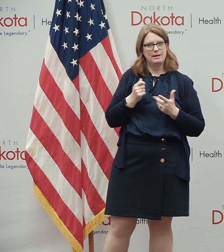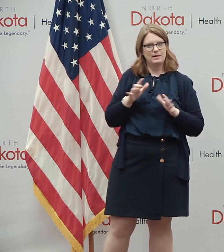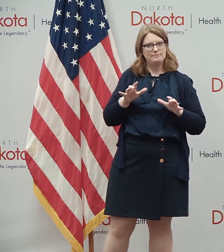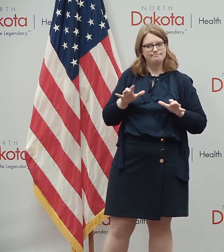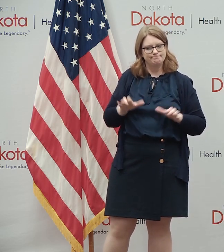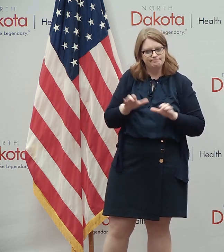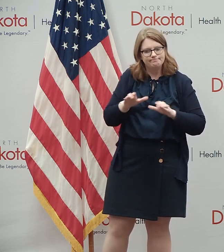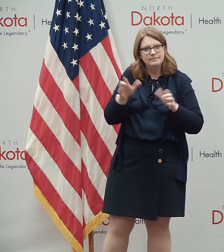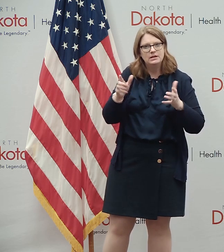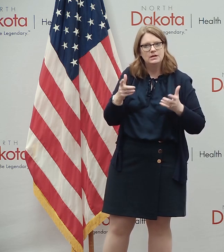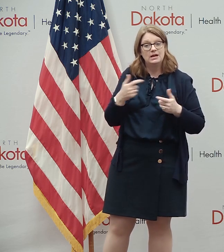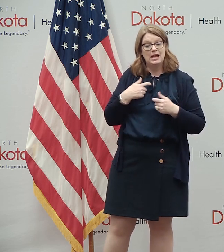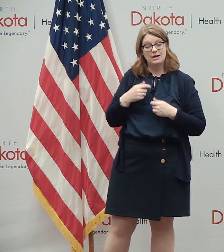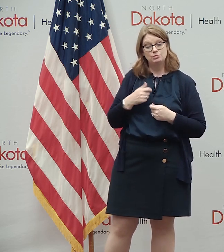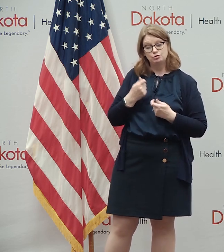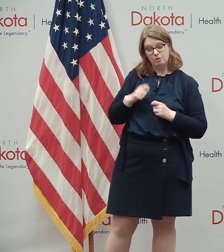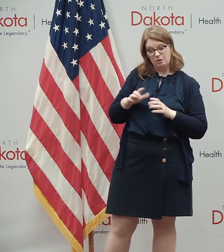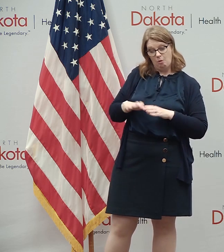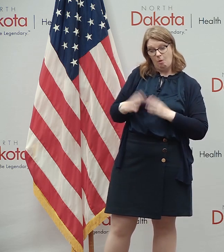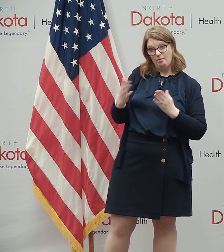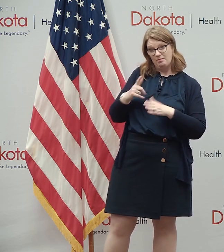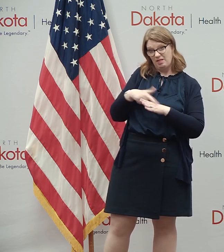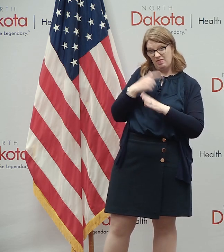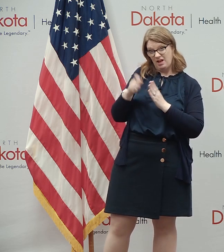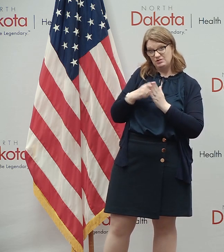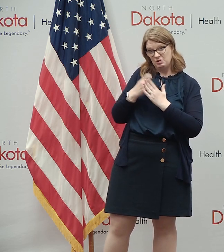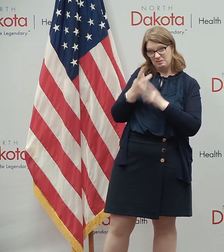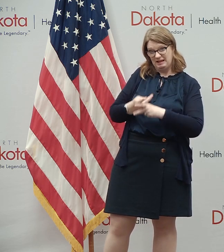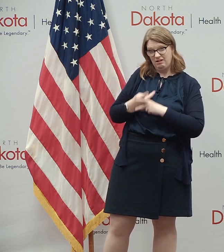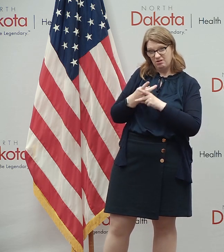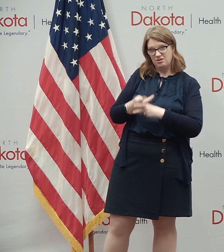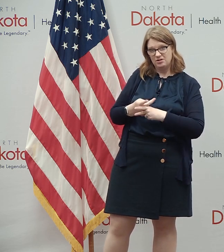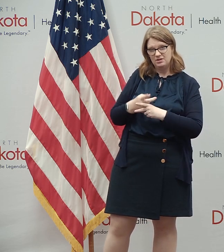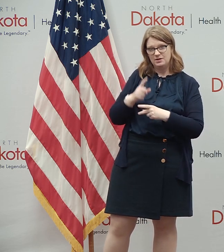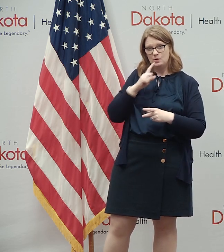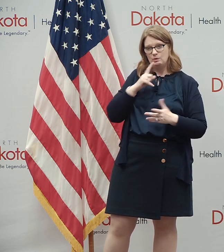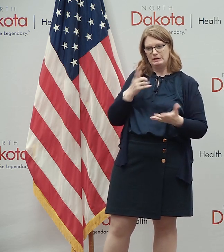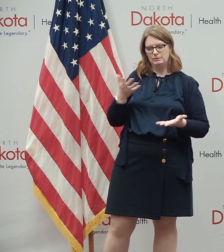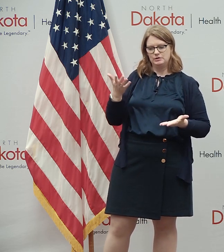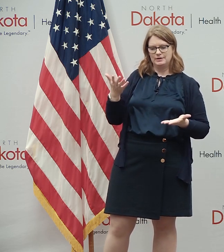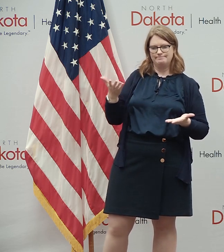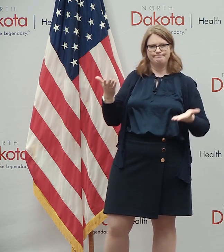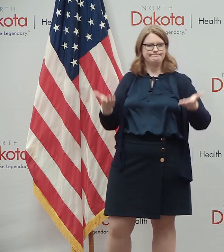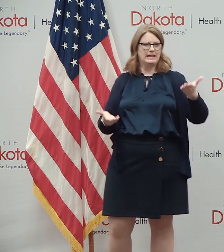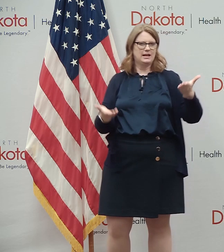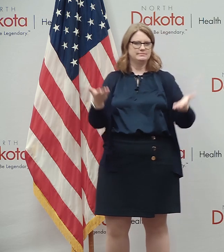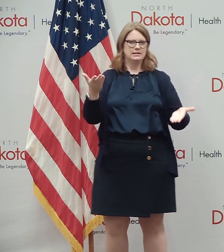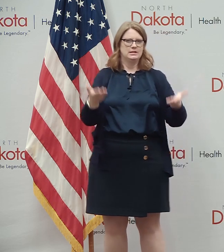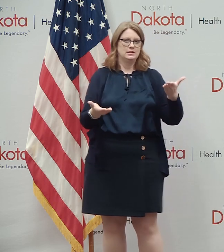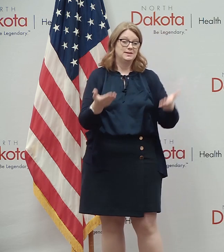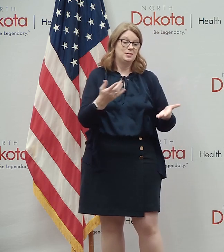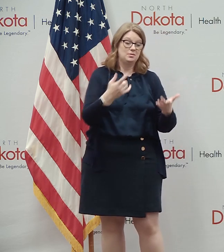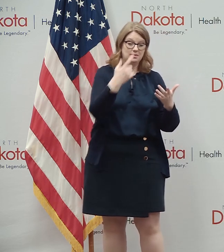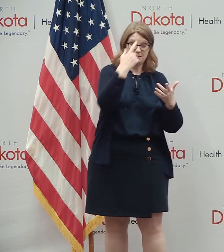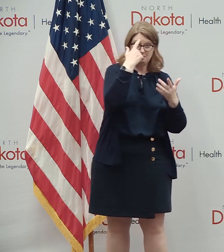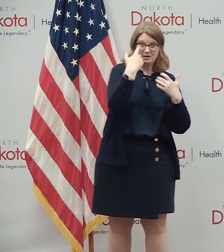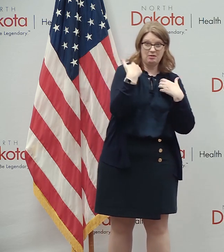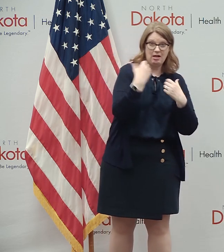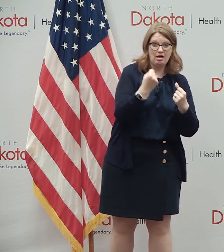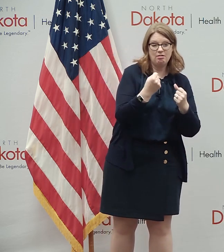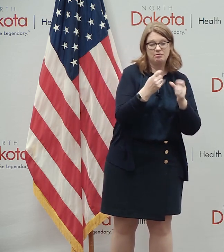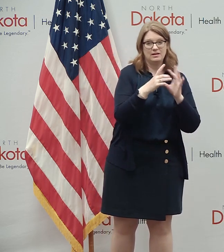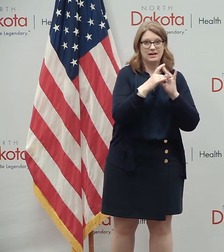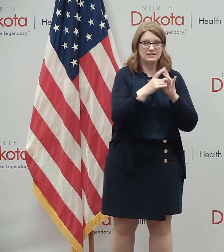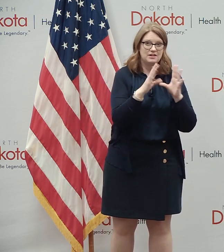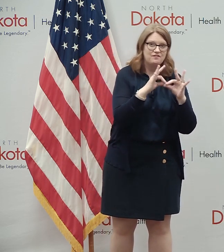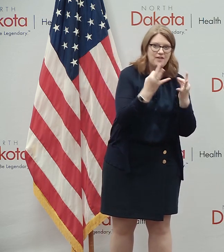trying to open up our long-term care, because we're trying to balance the importance of the mental health and the connection with